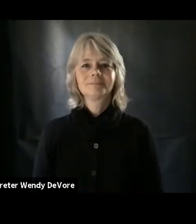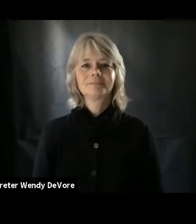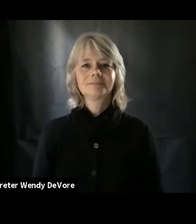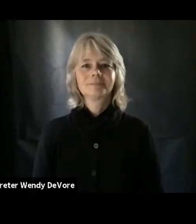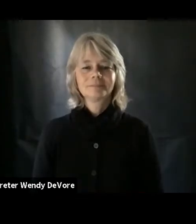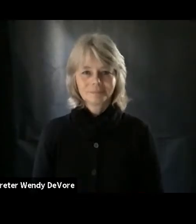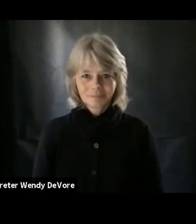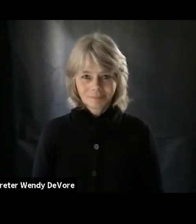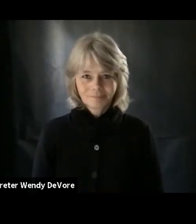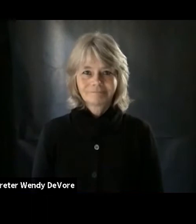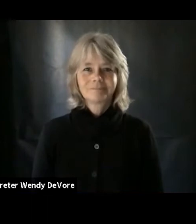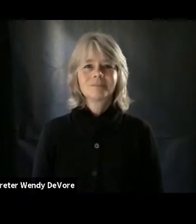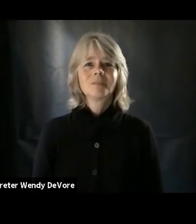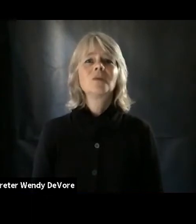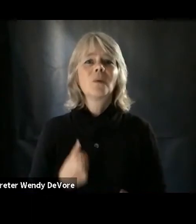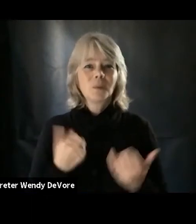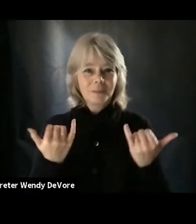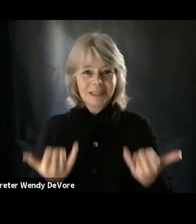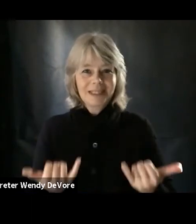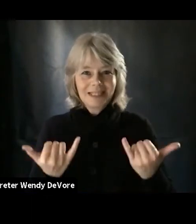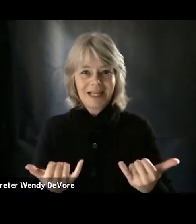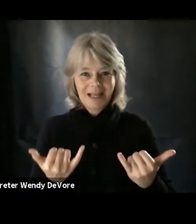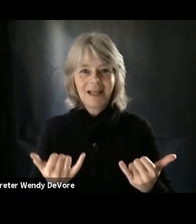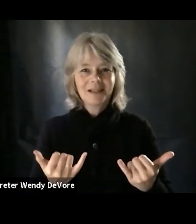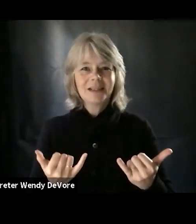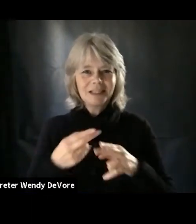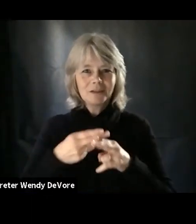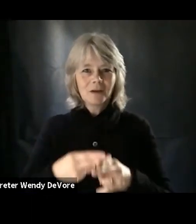As I said before, today is All Saints Sunday.